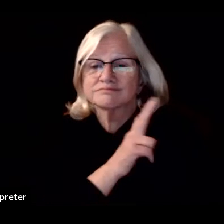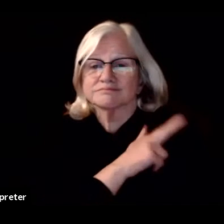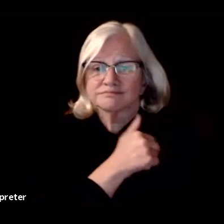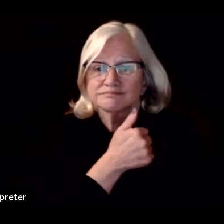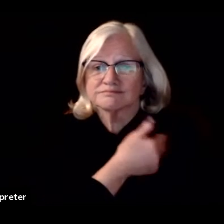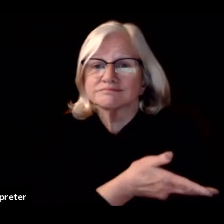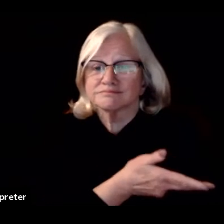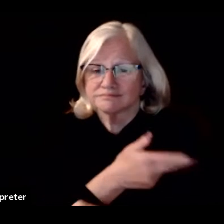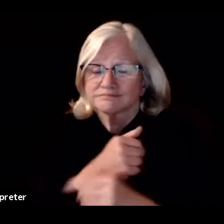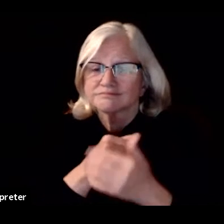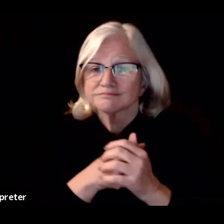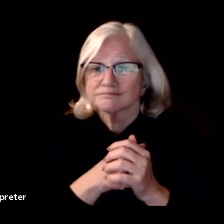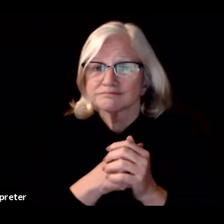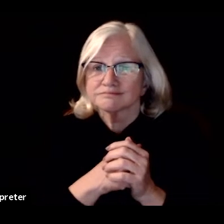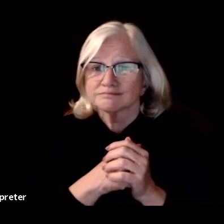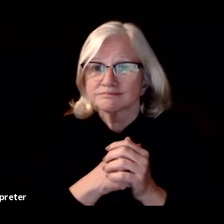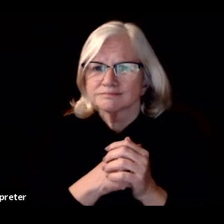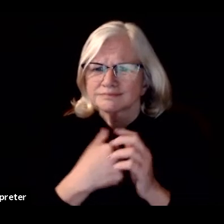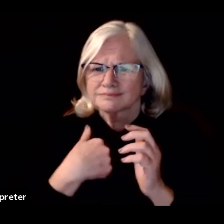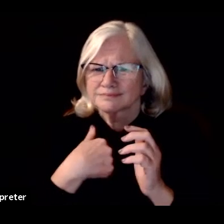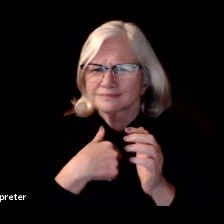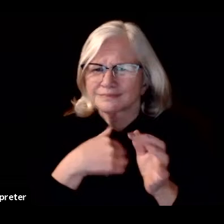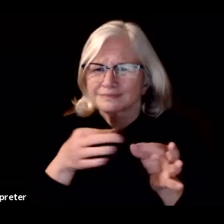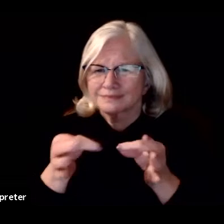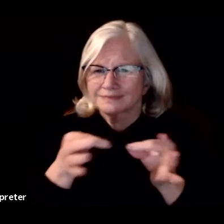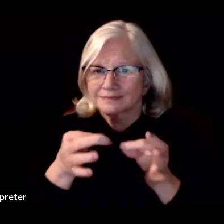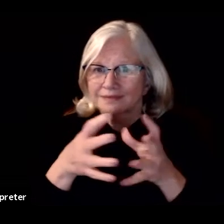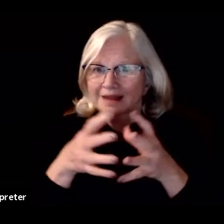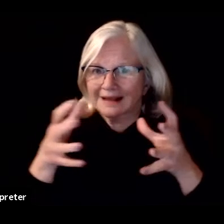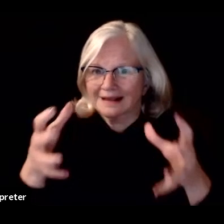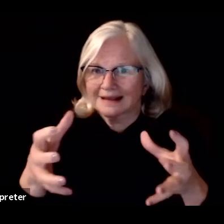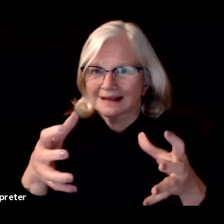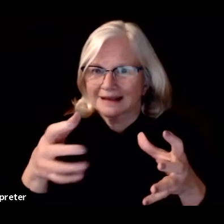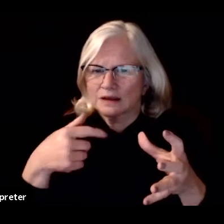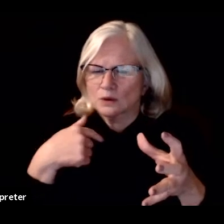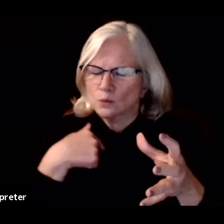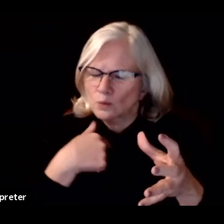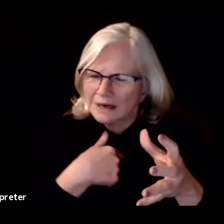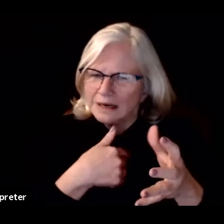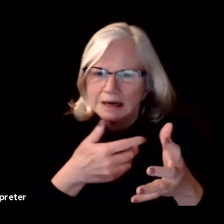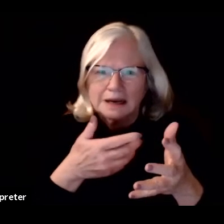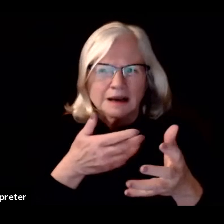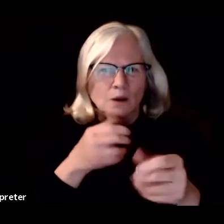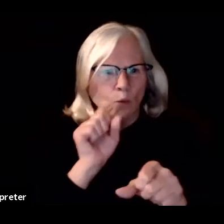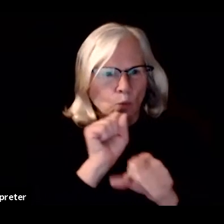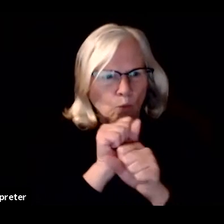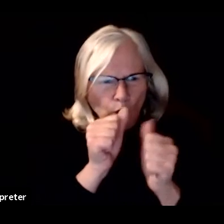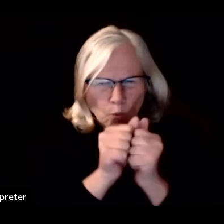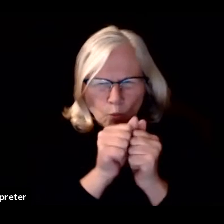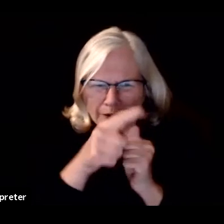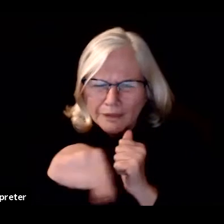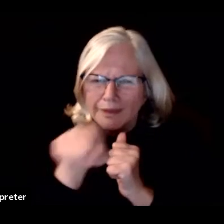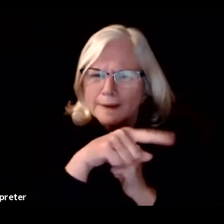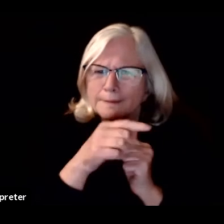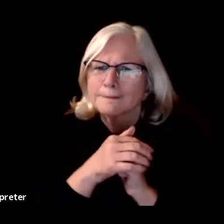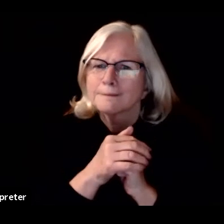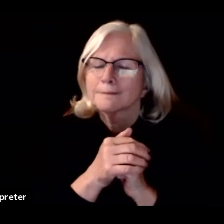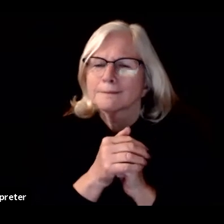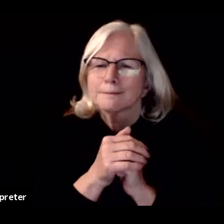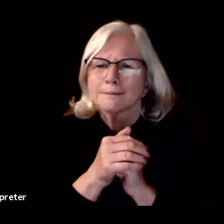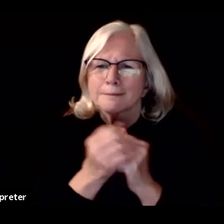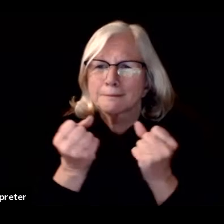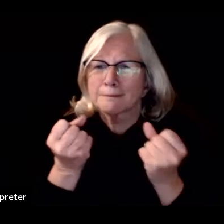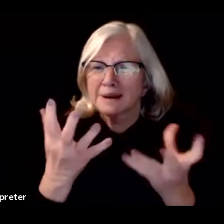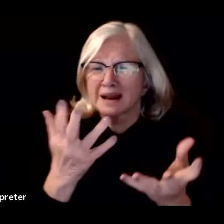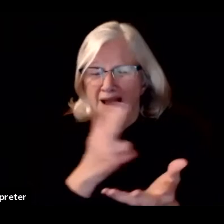that we're working very closely and that there's a really unprecedented degree of partnership going on across the health systems and with their